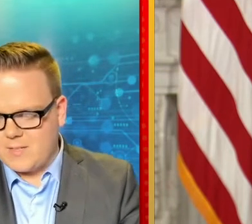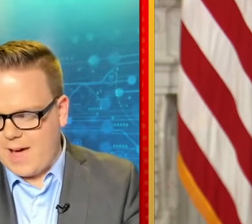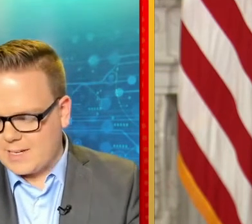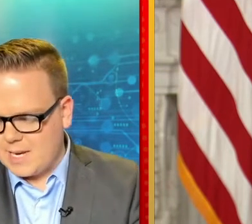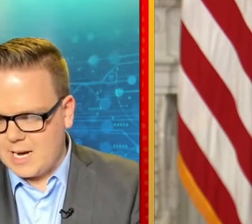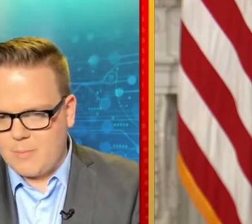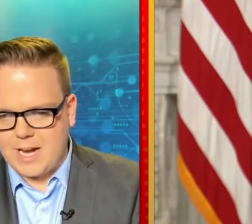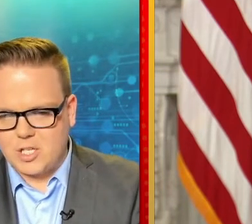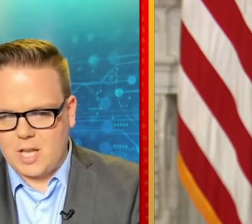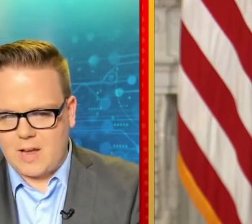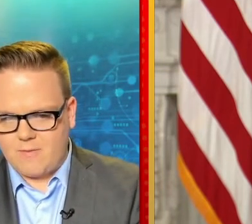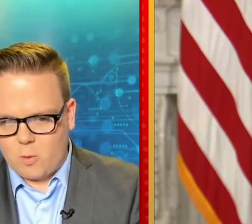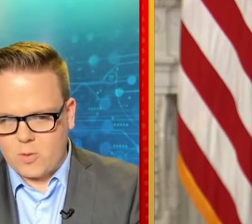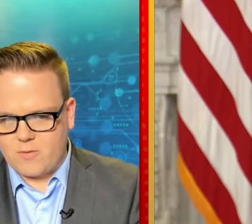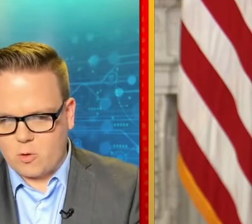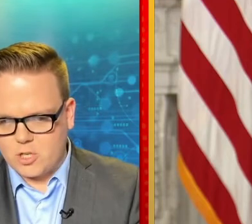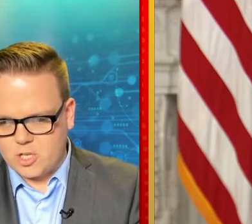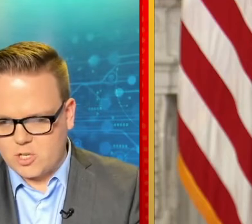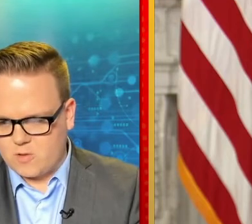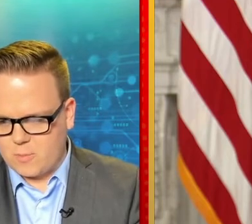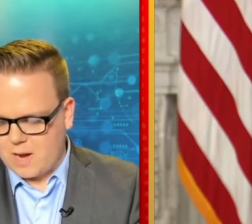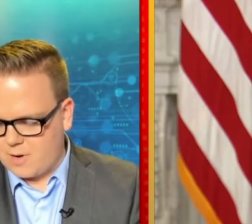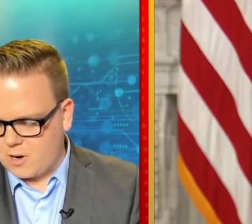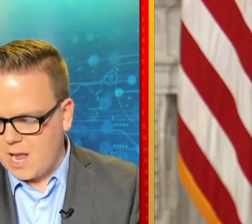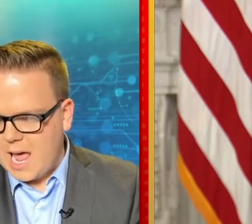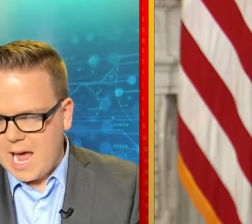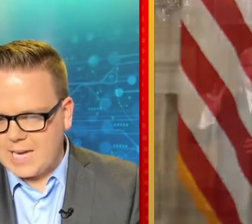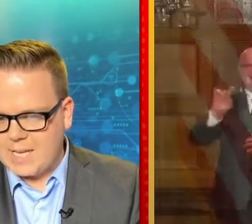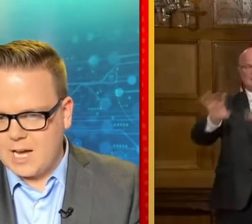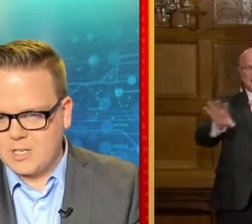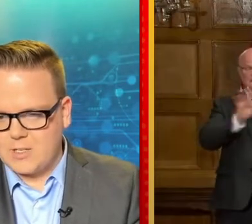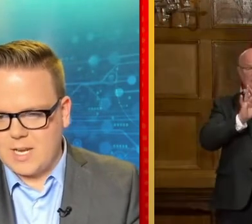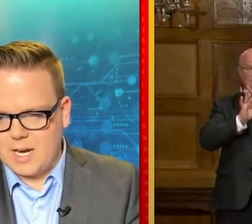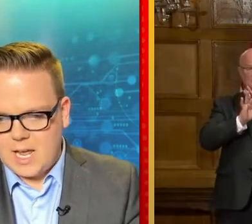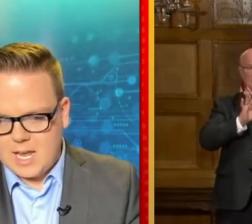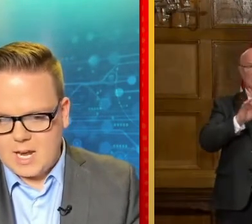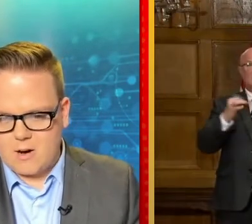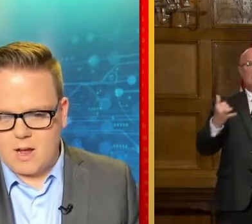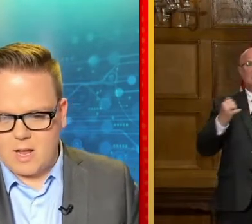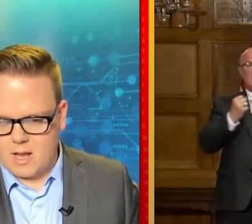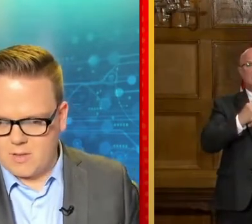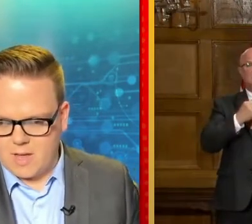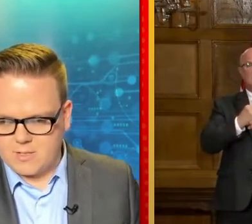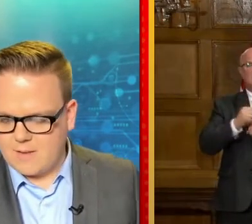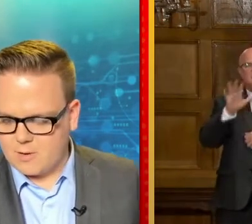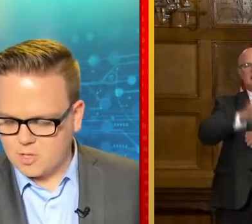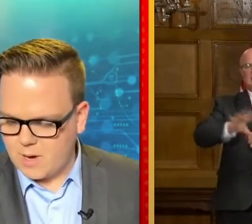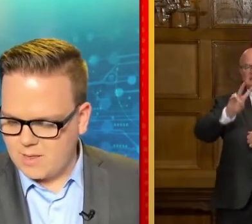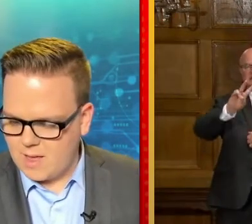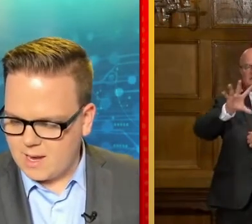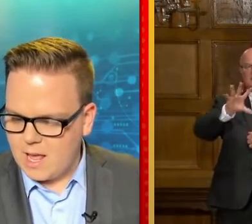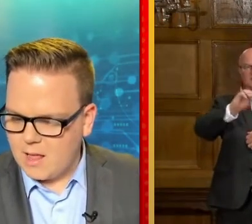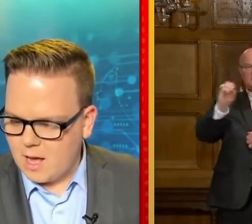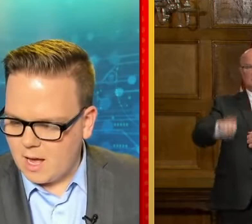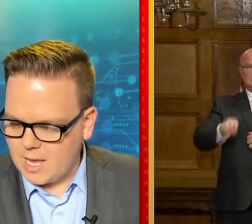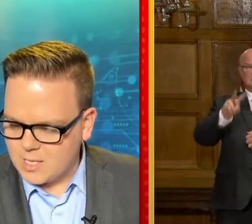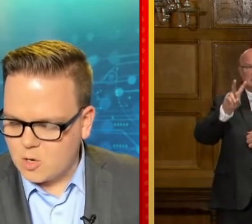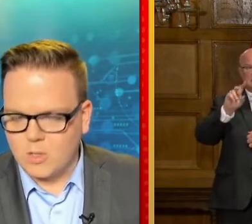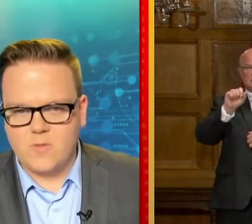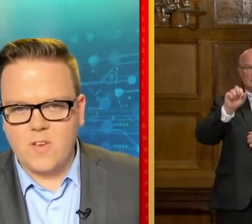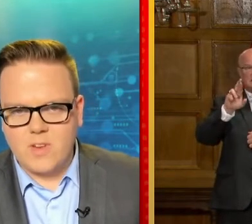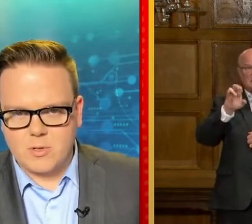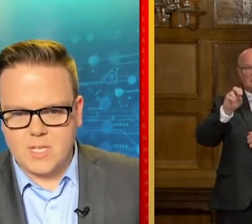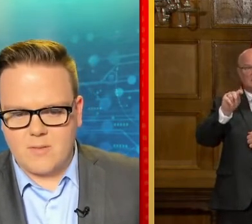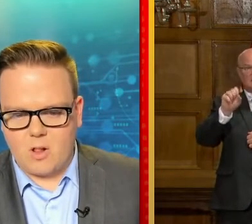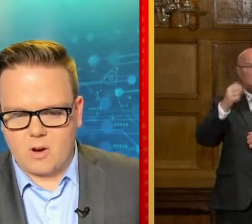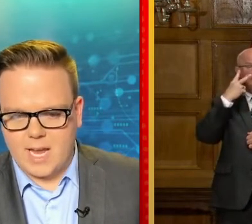Americans vaccinated by July 4th. Of course, you just heard from Governor Asa Hutchinson here on the other side of your screen that his goal